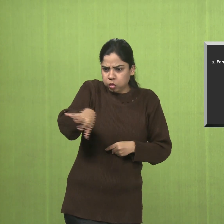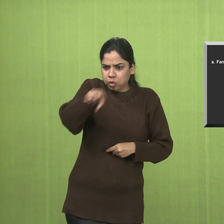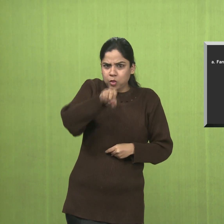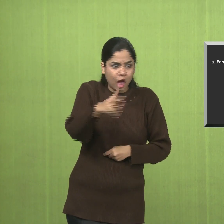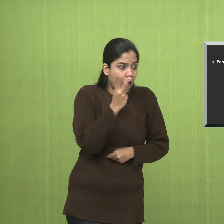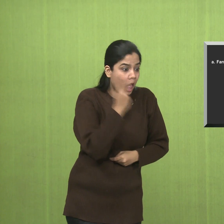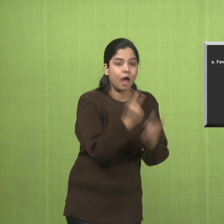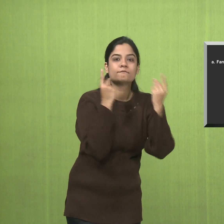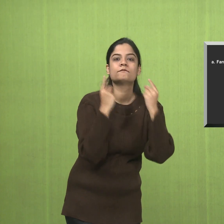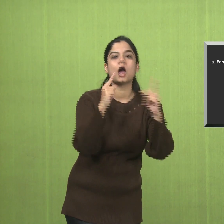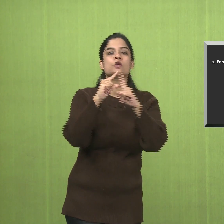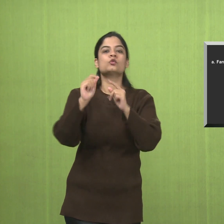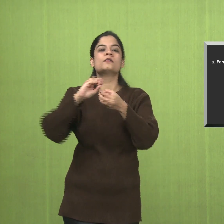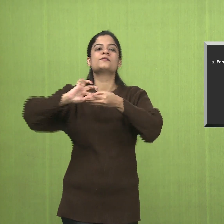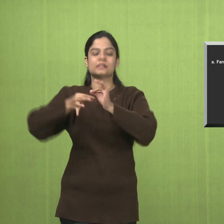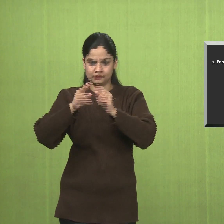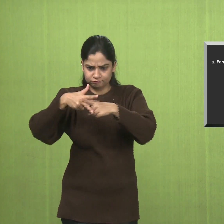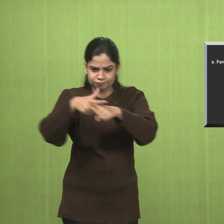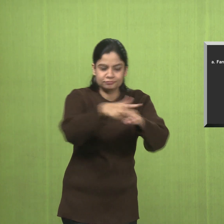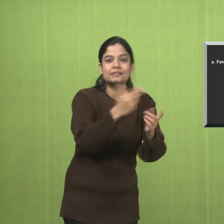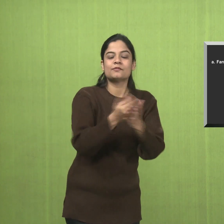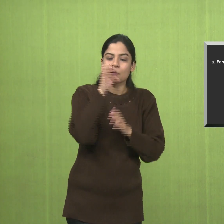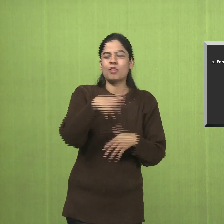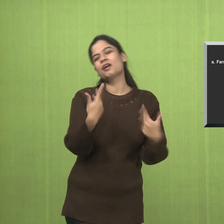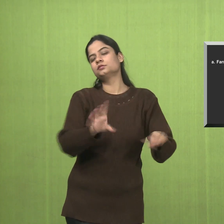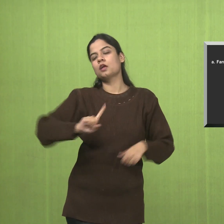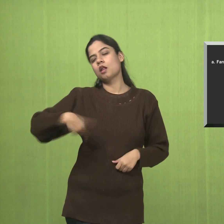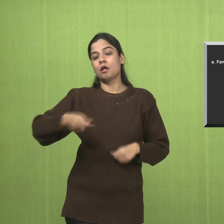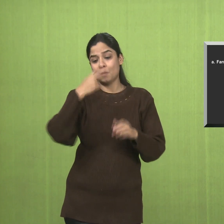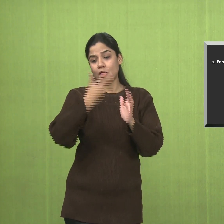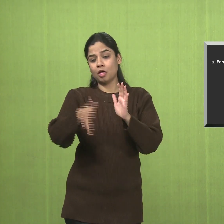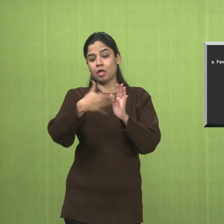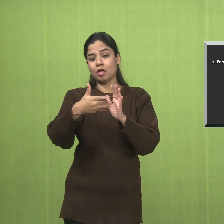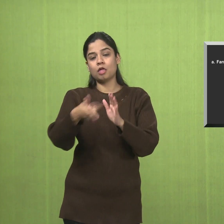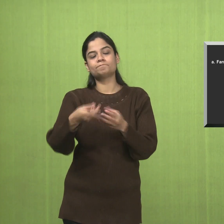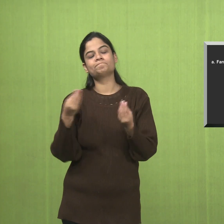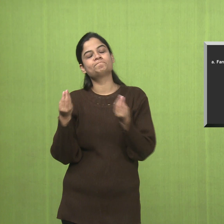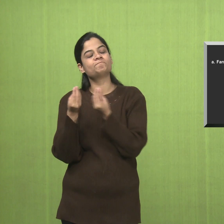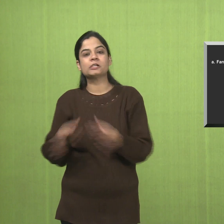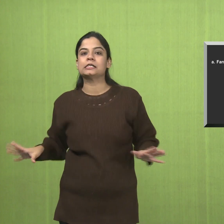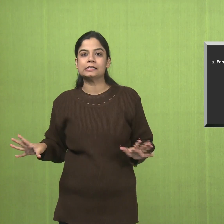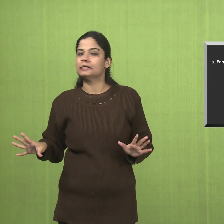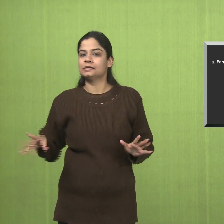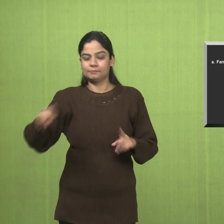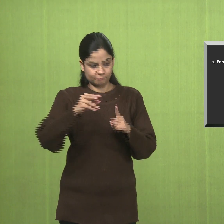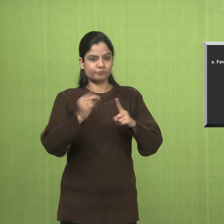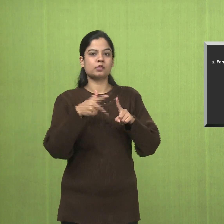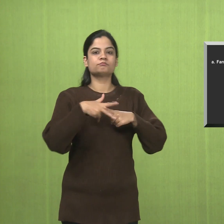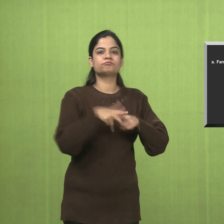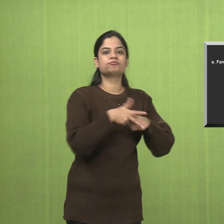When you are seeing that the diesel is getting leaked out of tractors, get it fixed immediately. Don't let it leak out or don't let it get wasted.